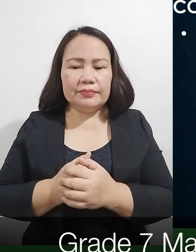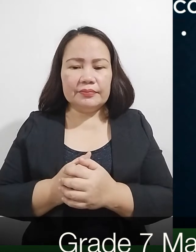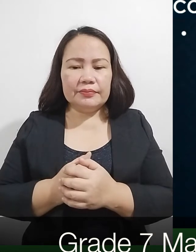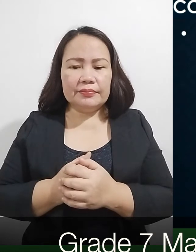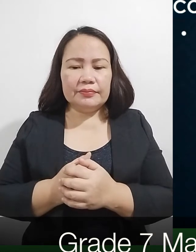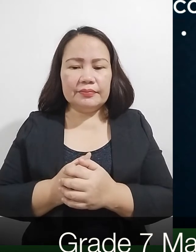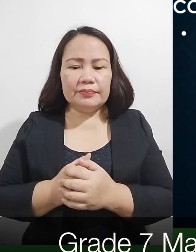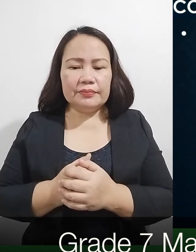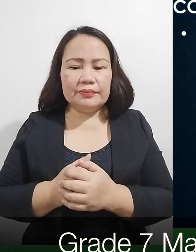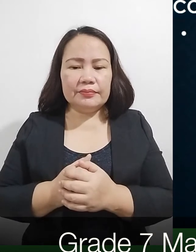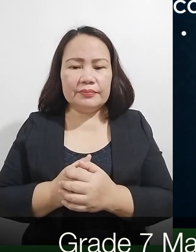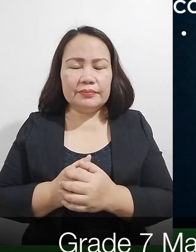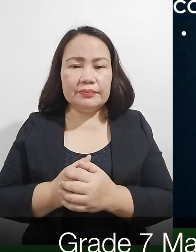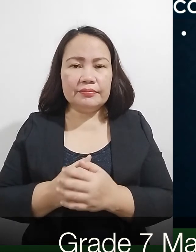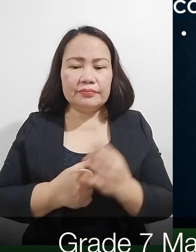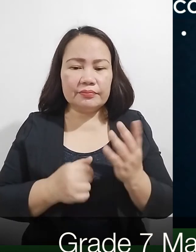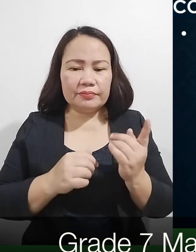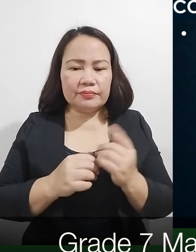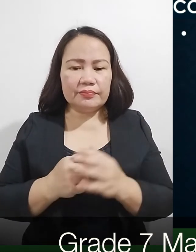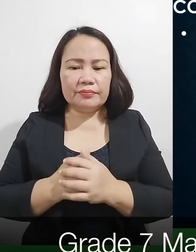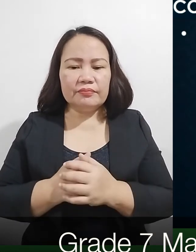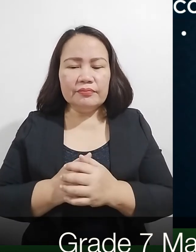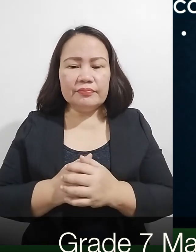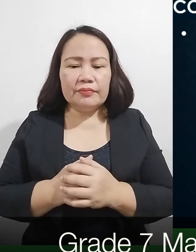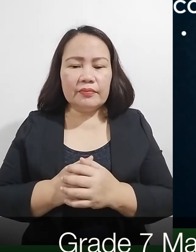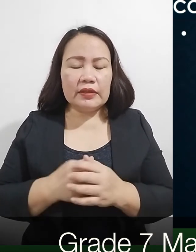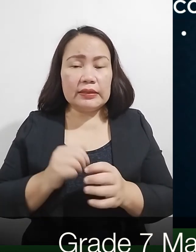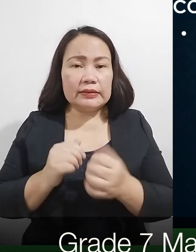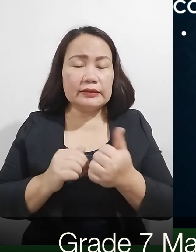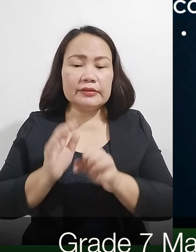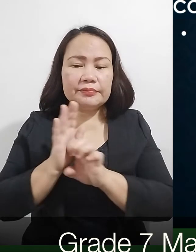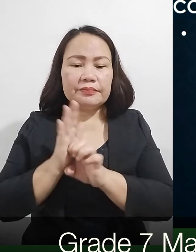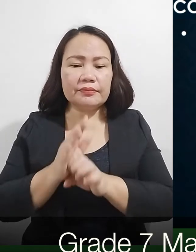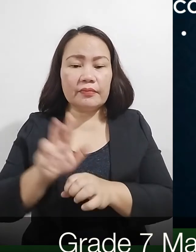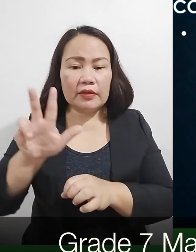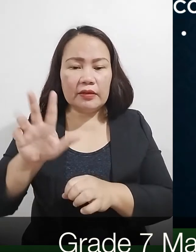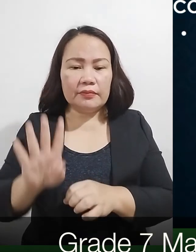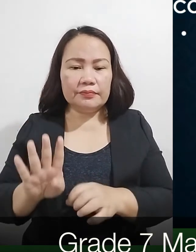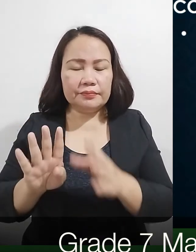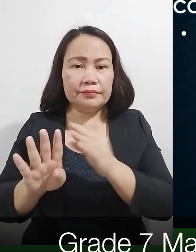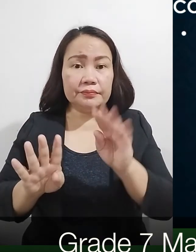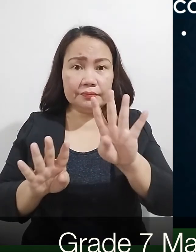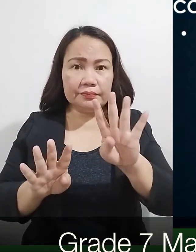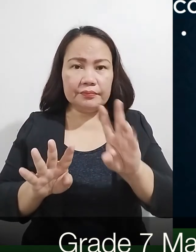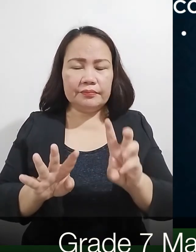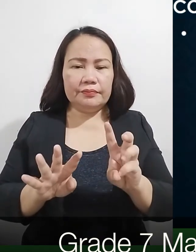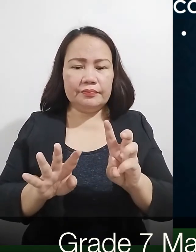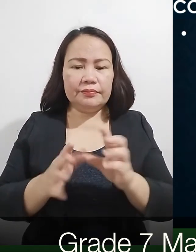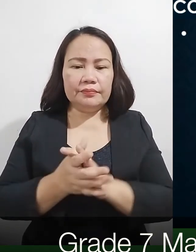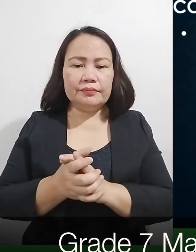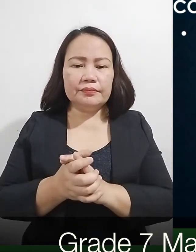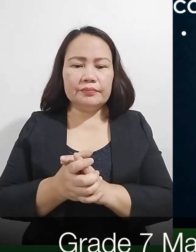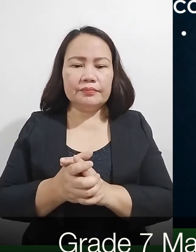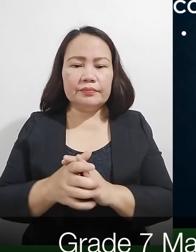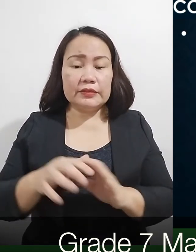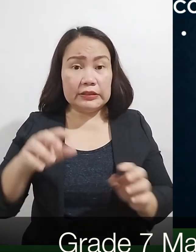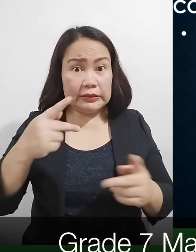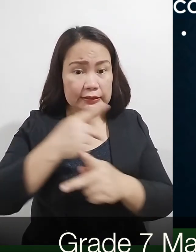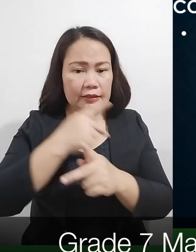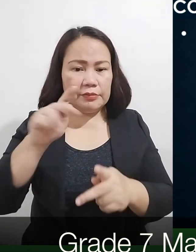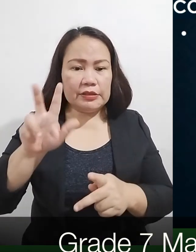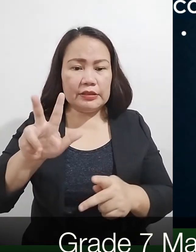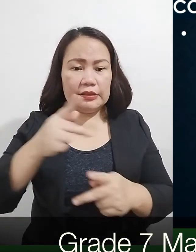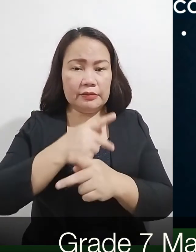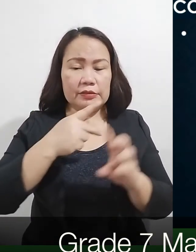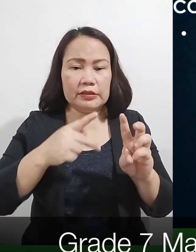4/5 is greater than 2/3. Another example. 3/4 and 4/6. So, this